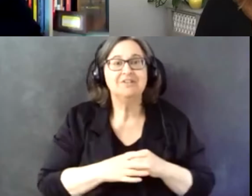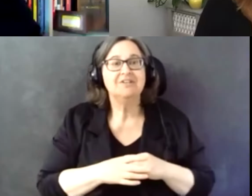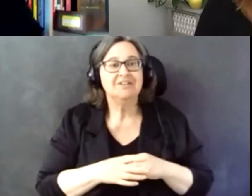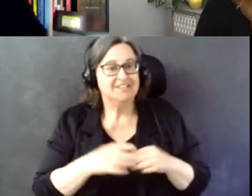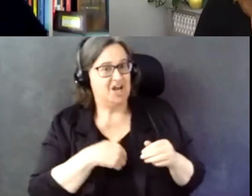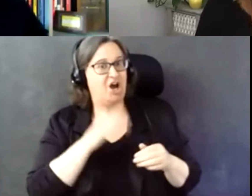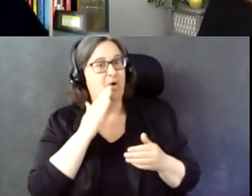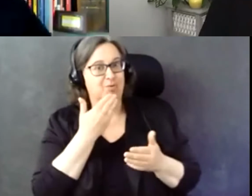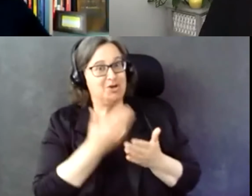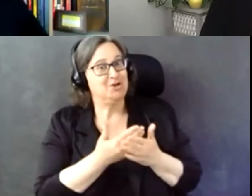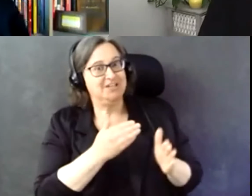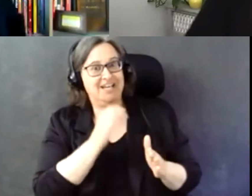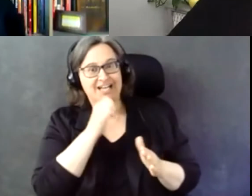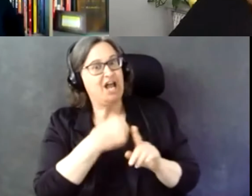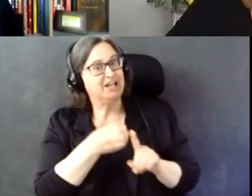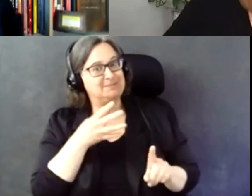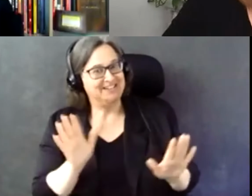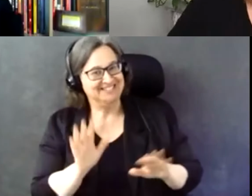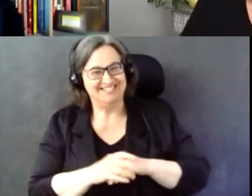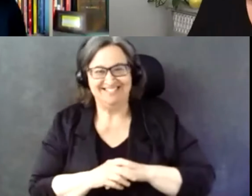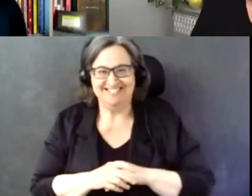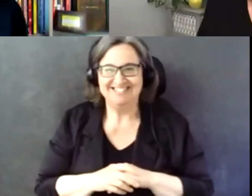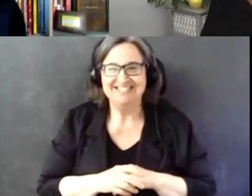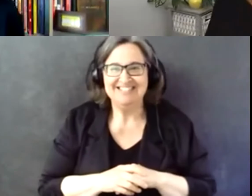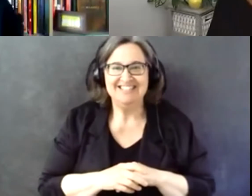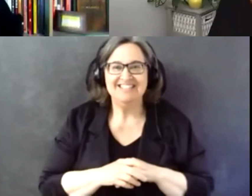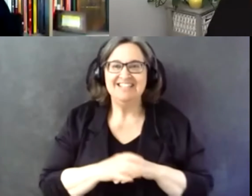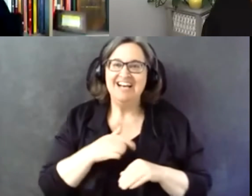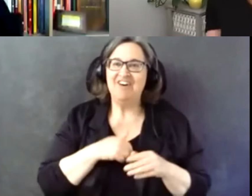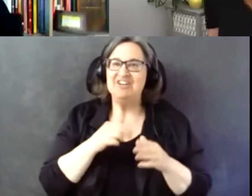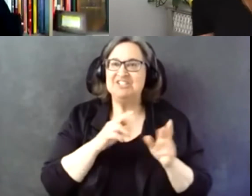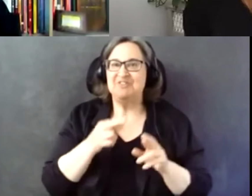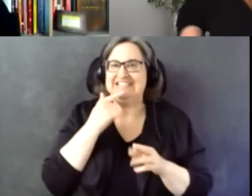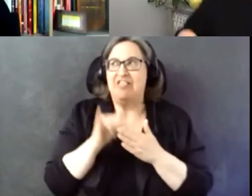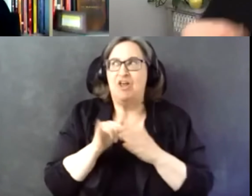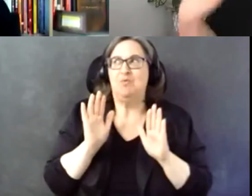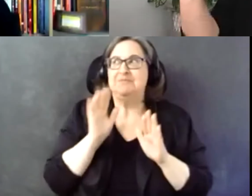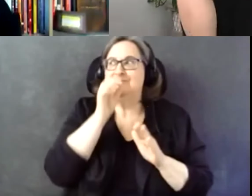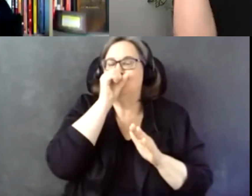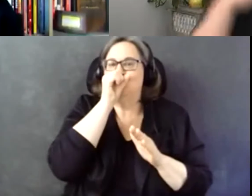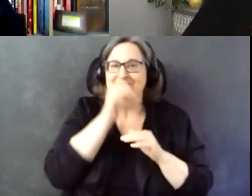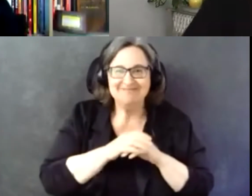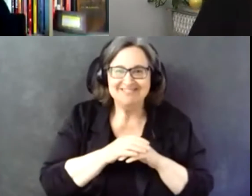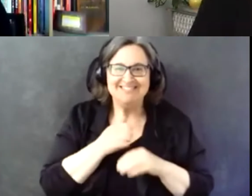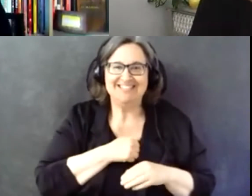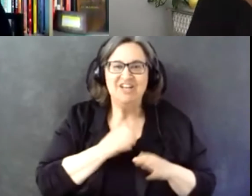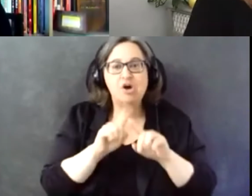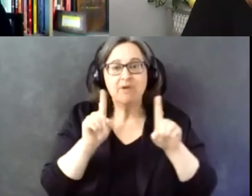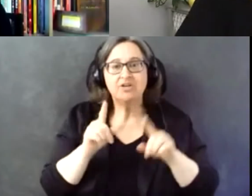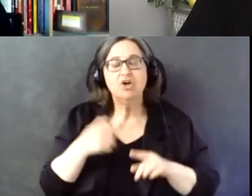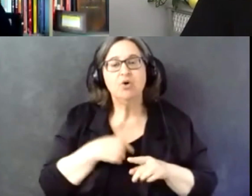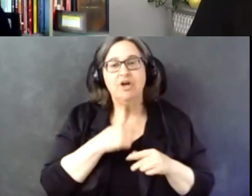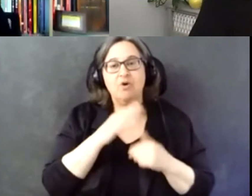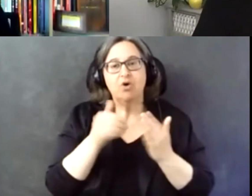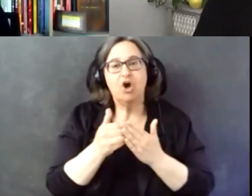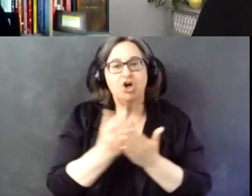good today and not expand on that soon as that started to come out i was like uh-oh but you know we all